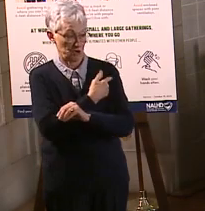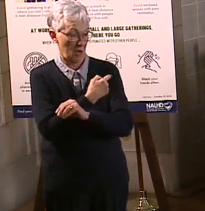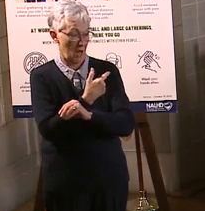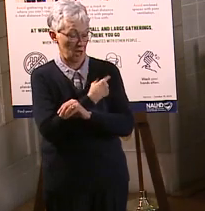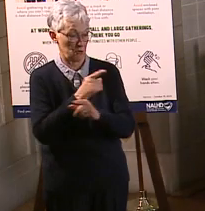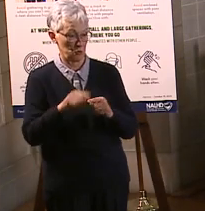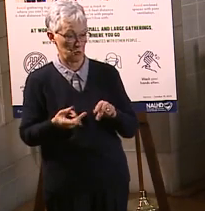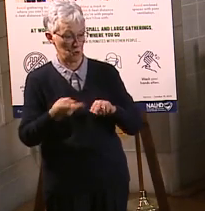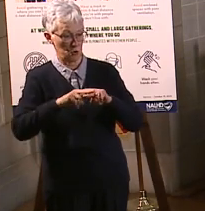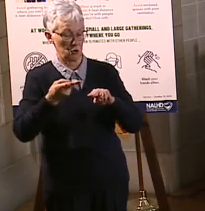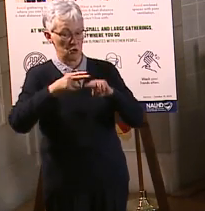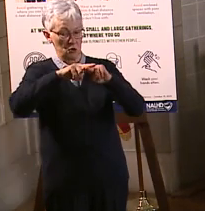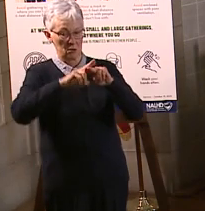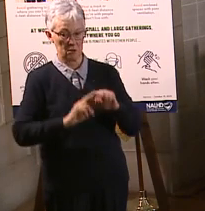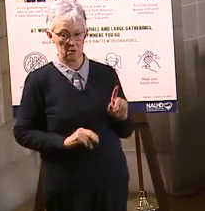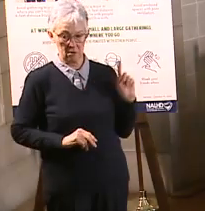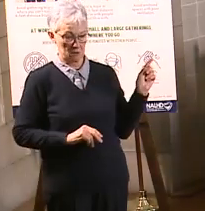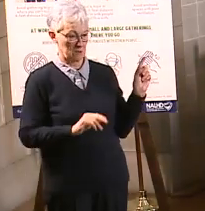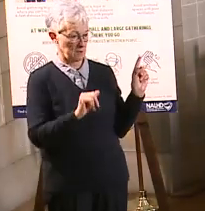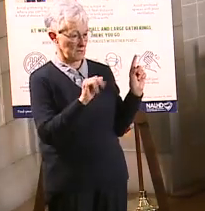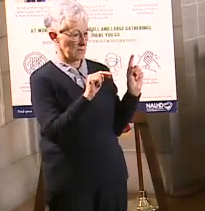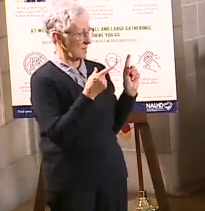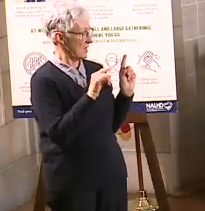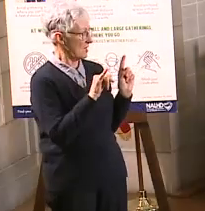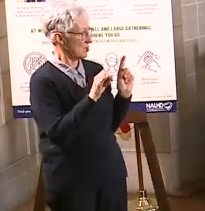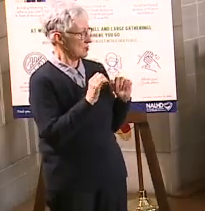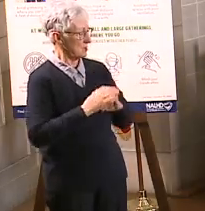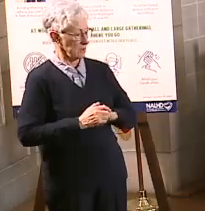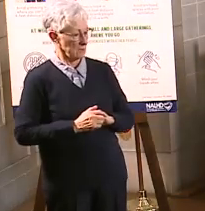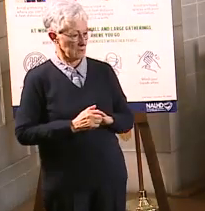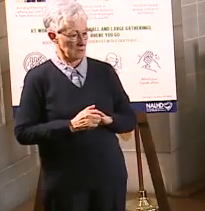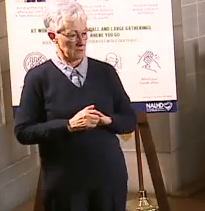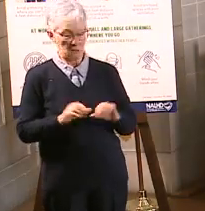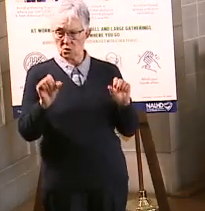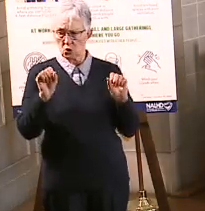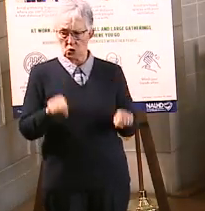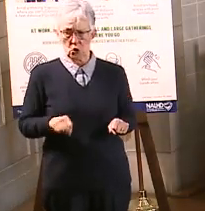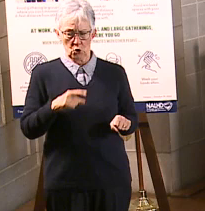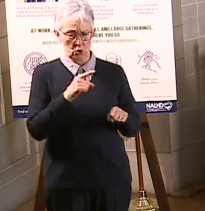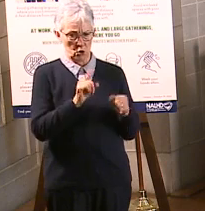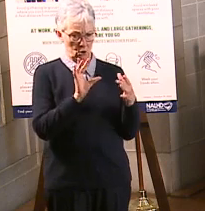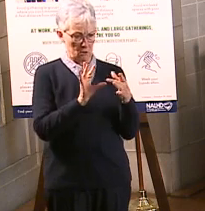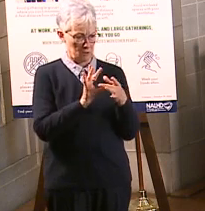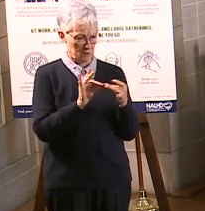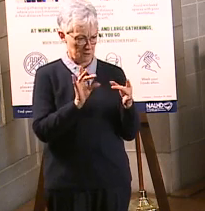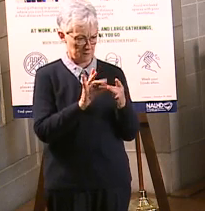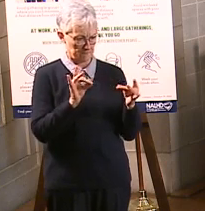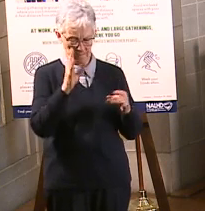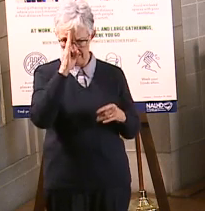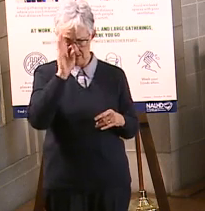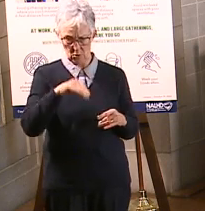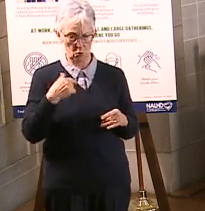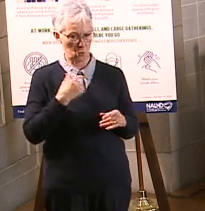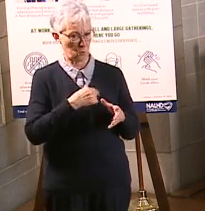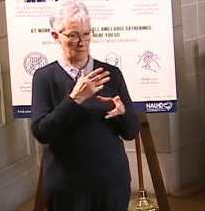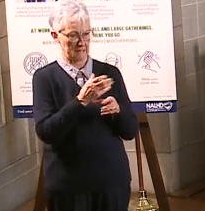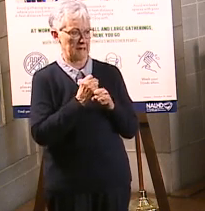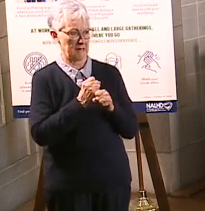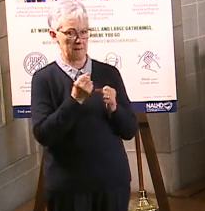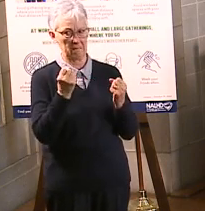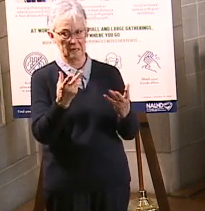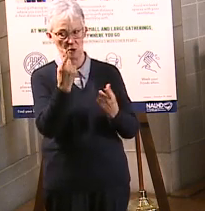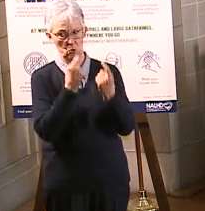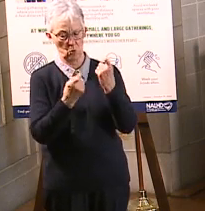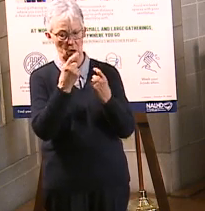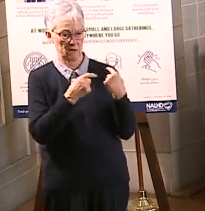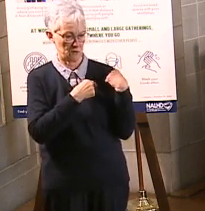Angie, before you leave the podium there, one of the things, could you just address, because I know we're going to get questions about, is just how is